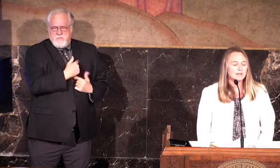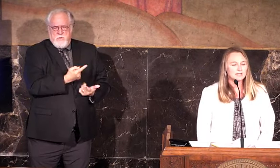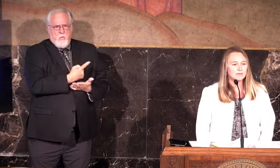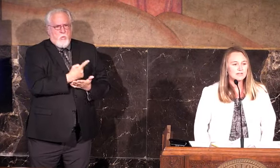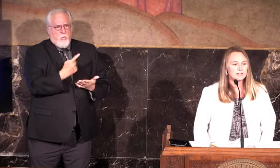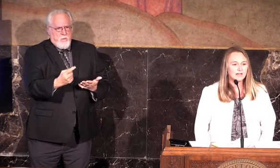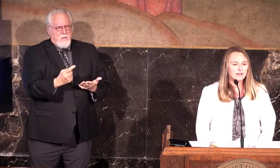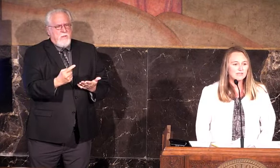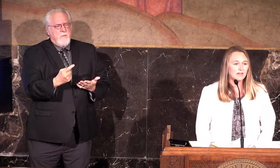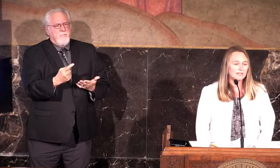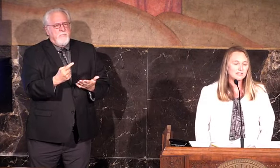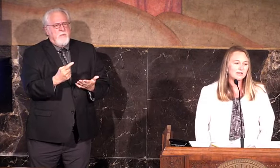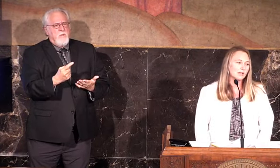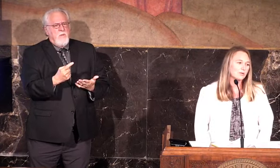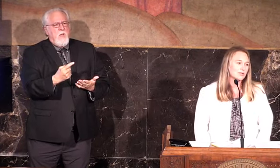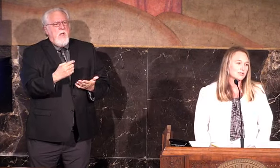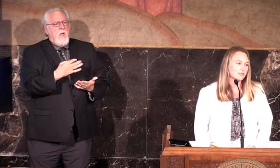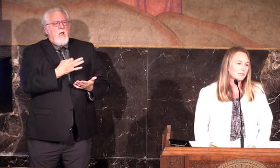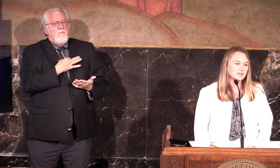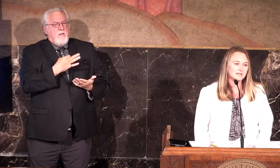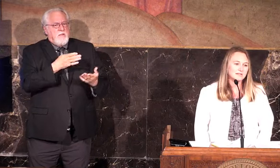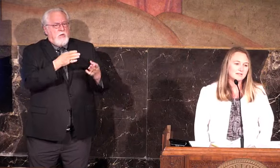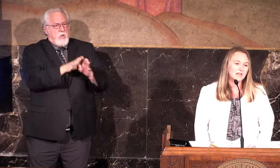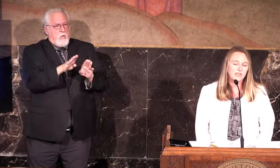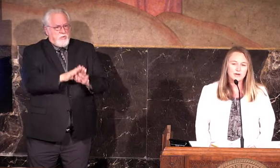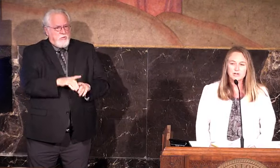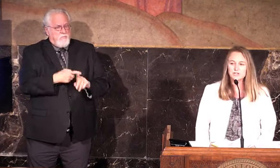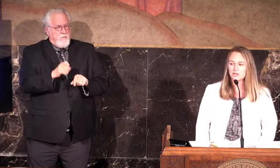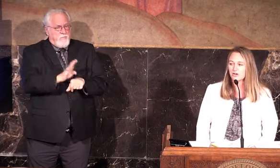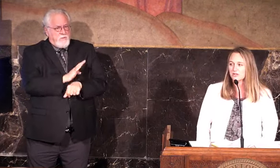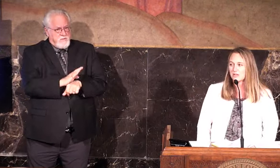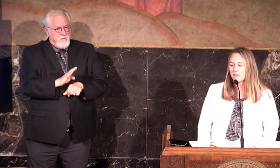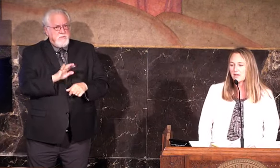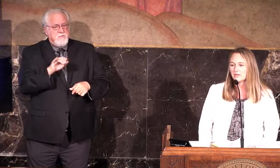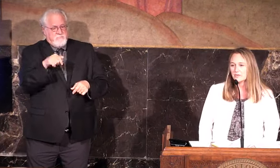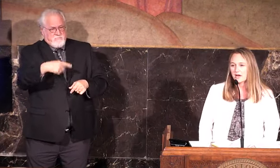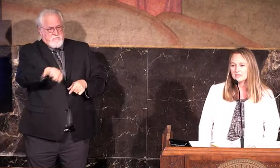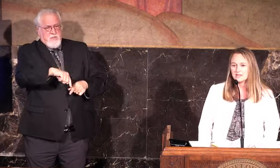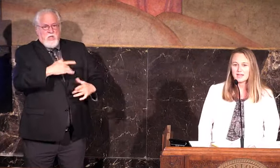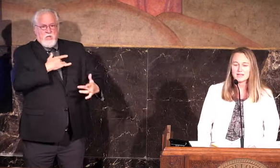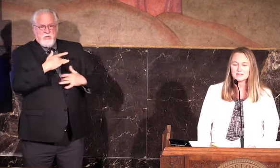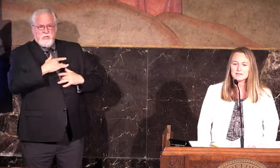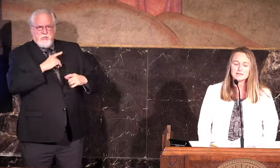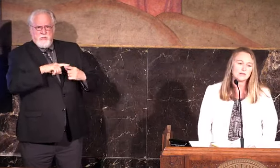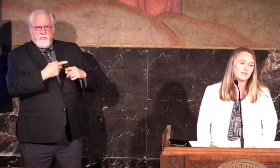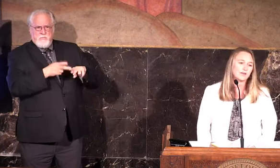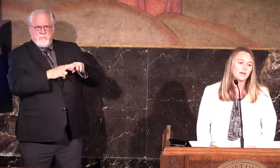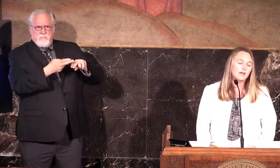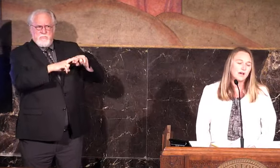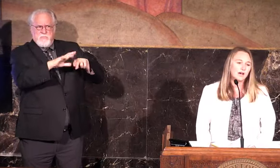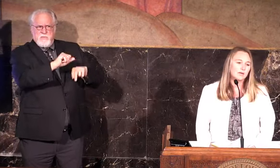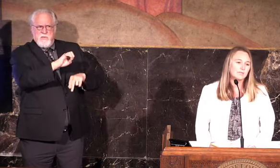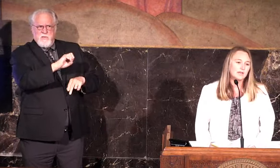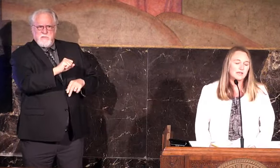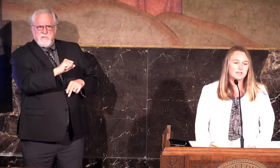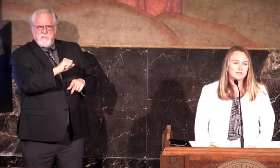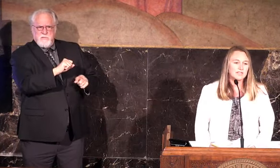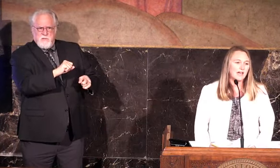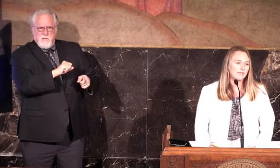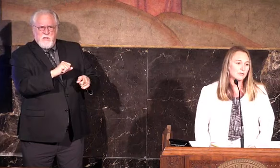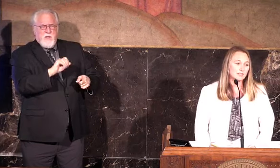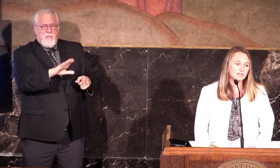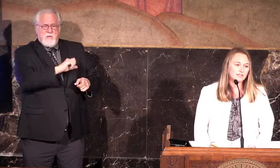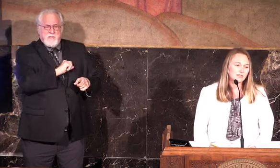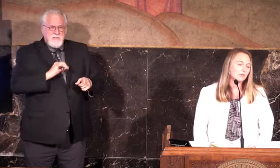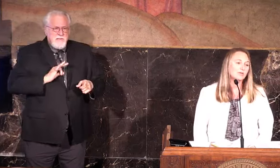week a series of voluntary closures from businesses that are concerned about the rise in cases, either in their